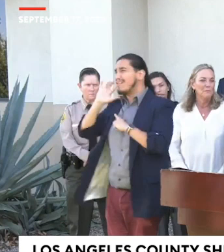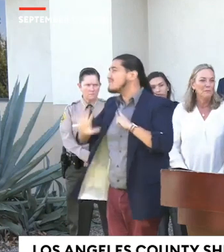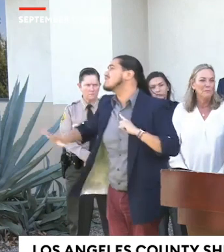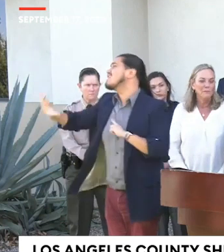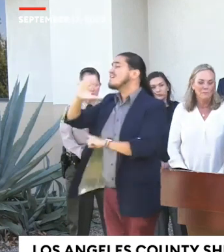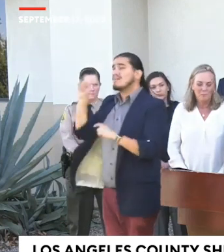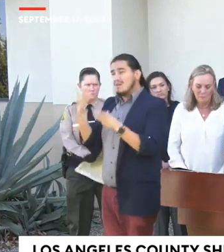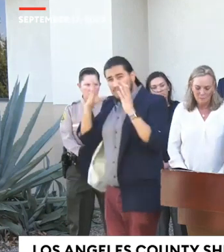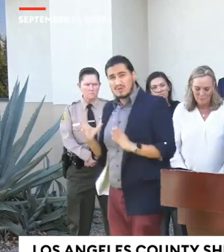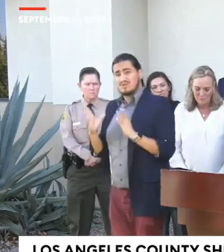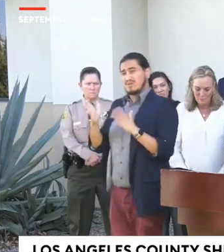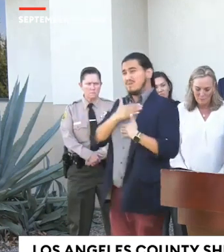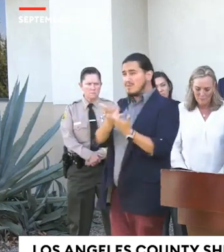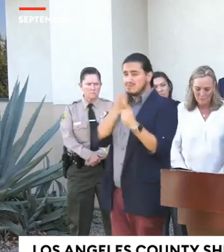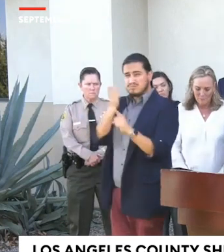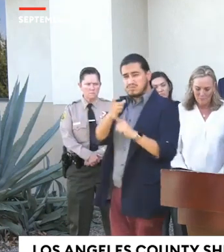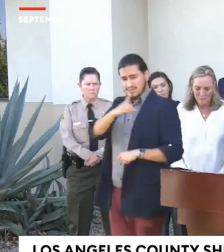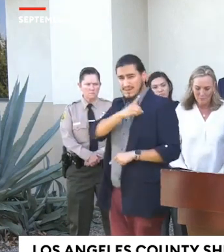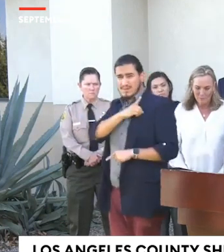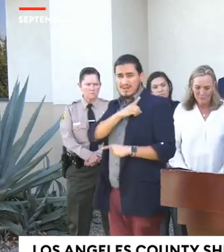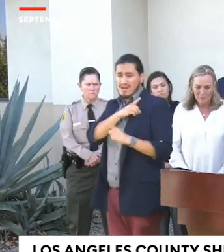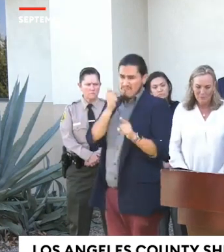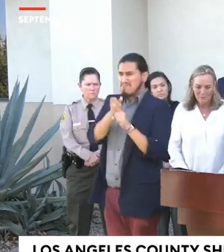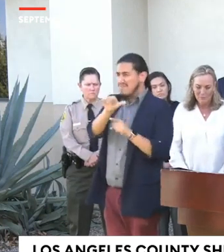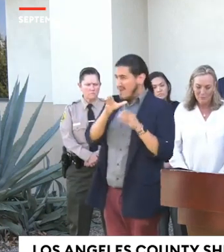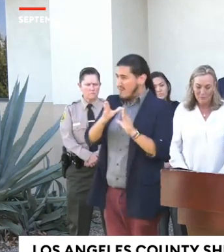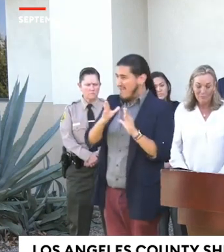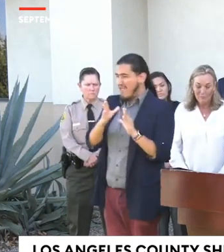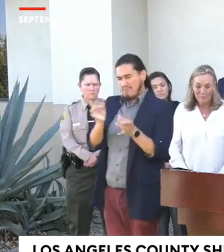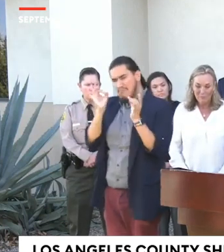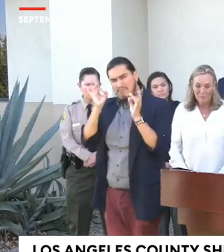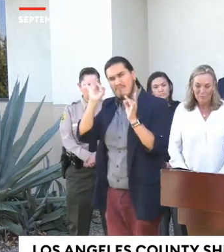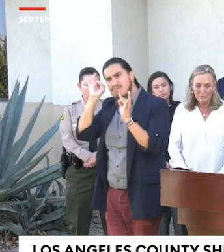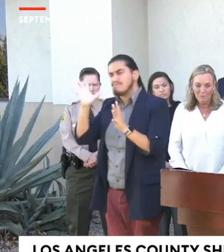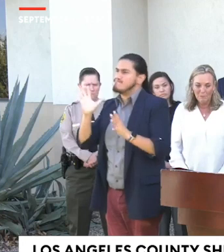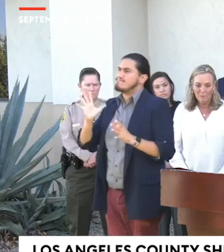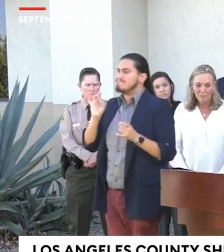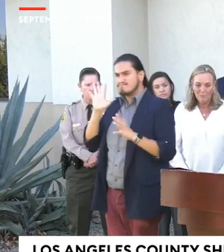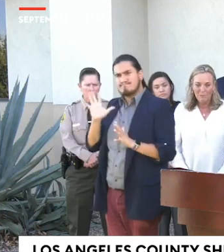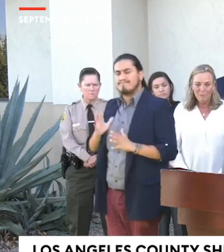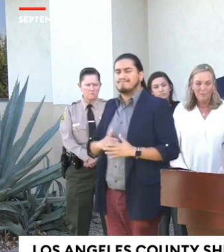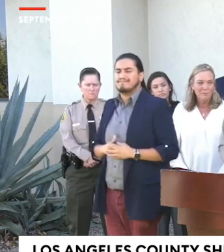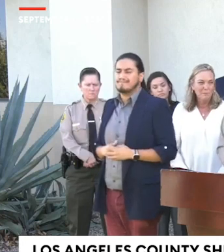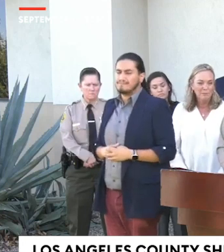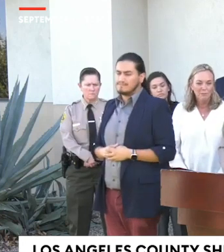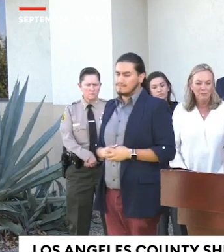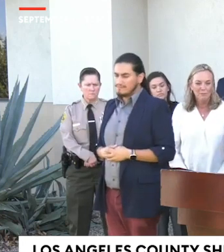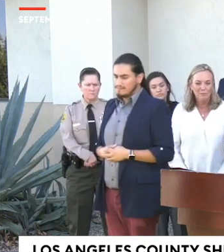that somebody would attack a deputy sheriff in that manner. It's absolutely outrageous.